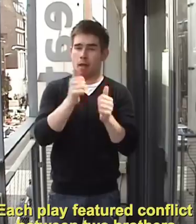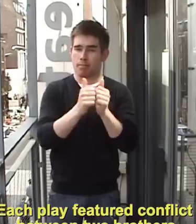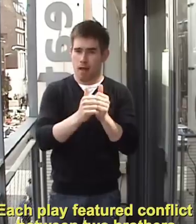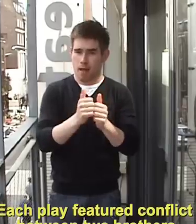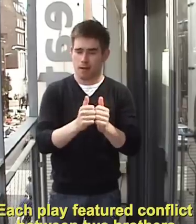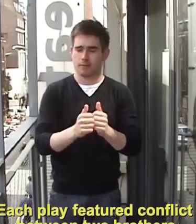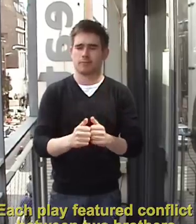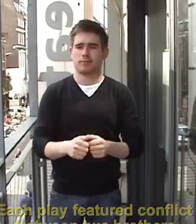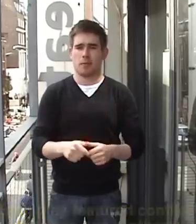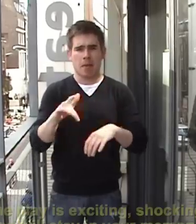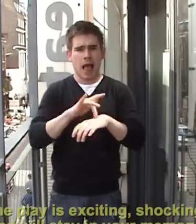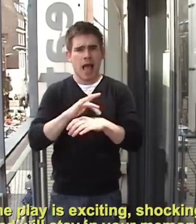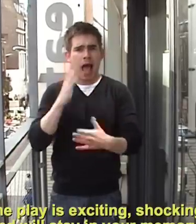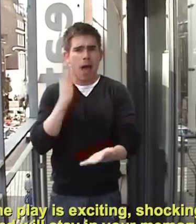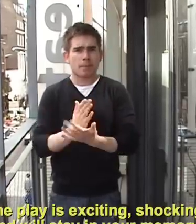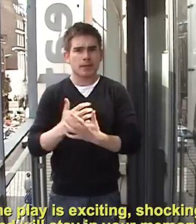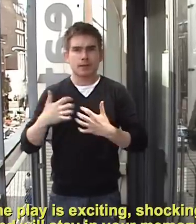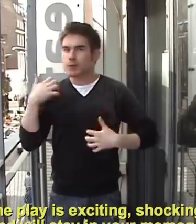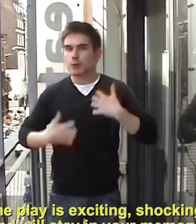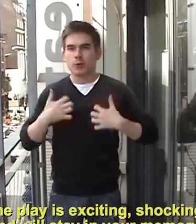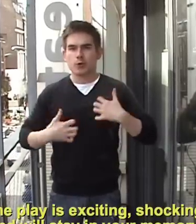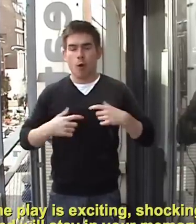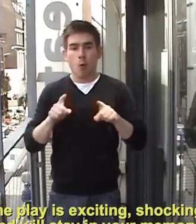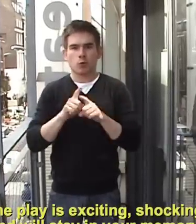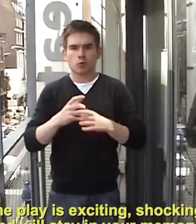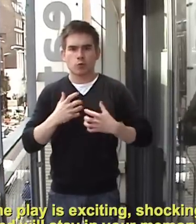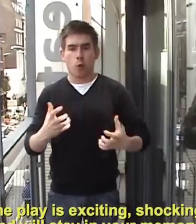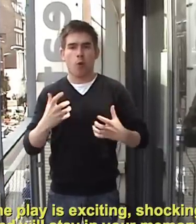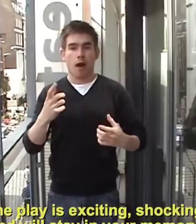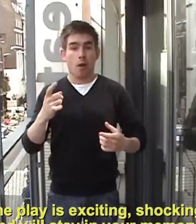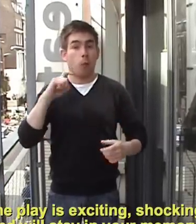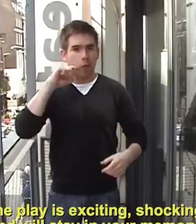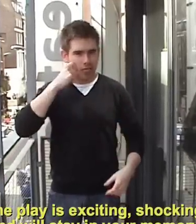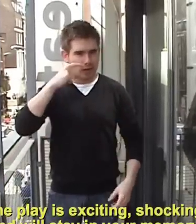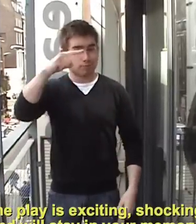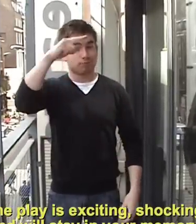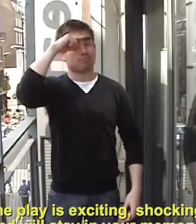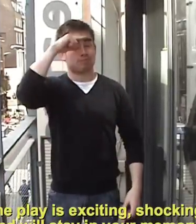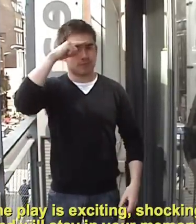conflict between two brothers. The play is exciting, shocking and will stay in your memory.